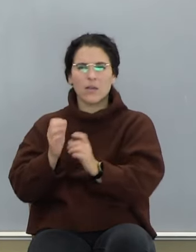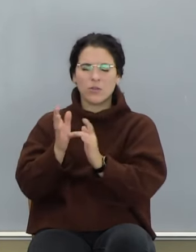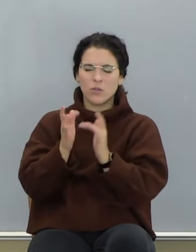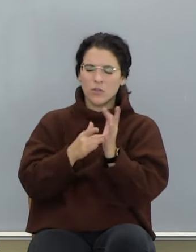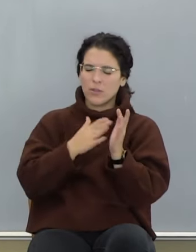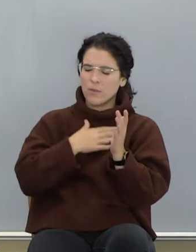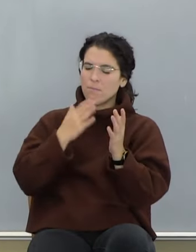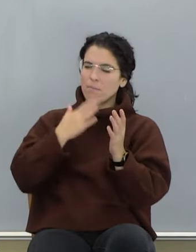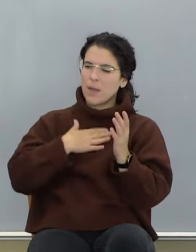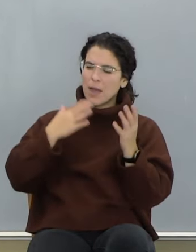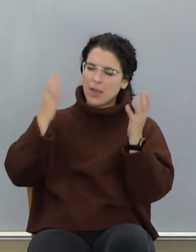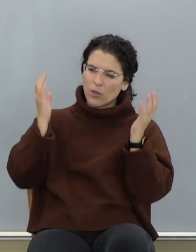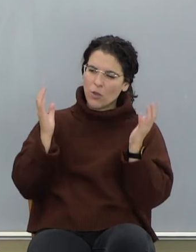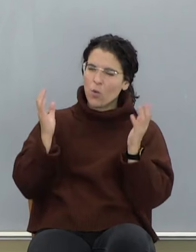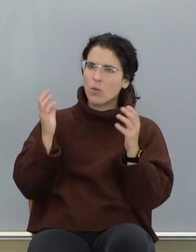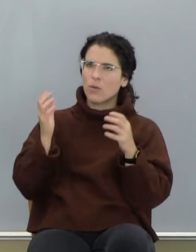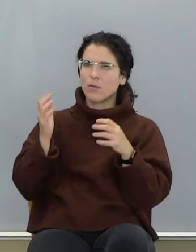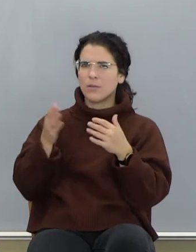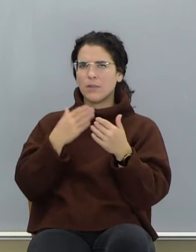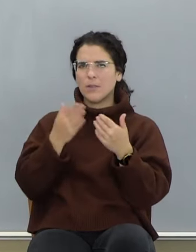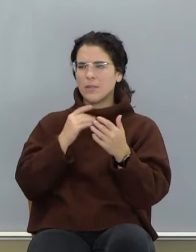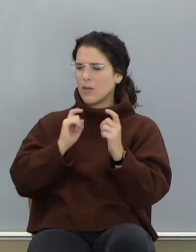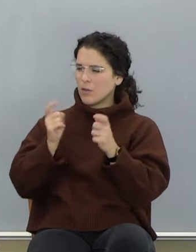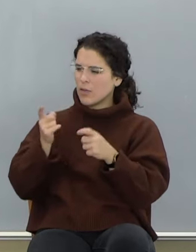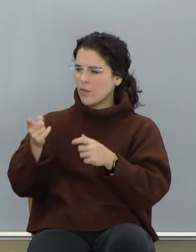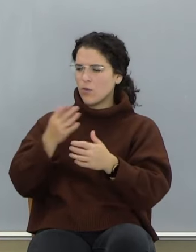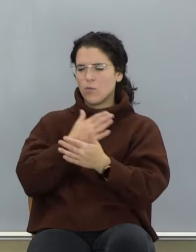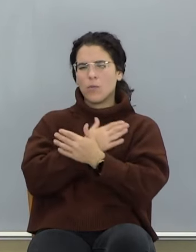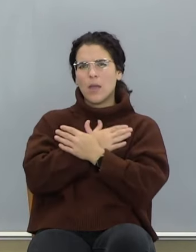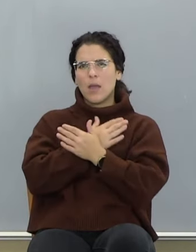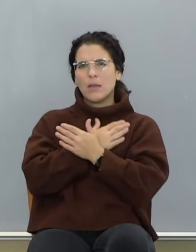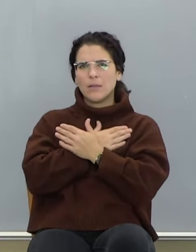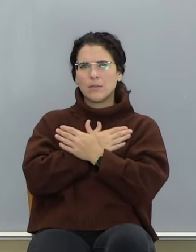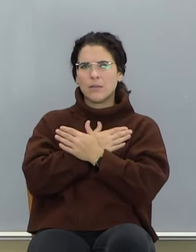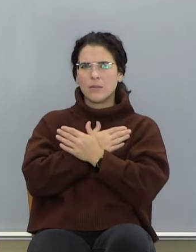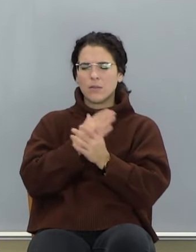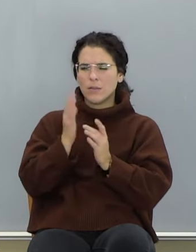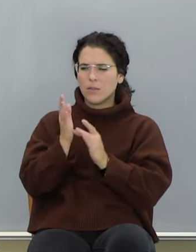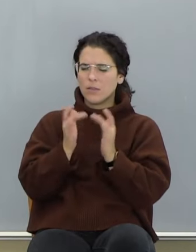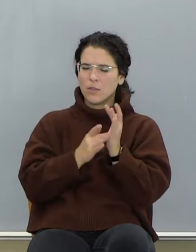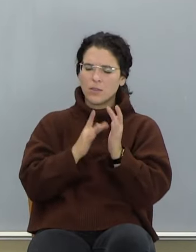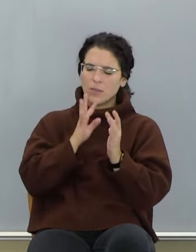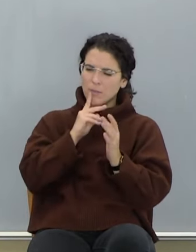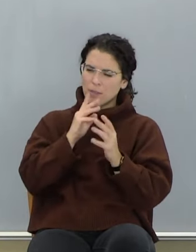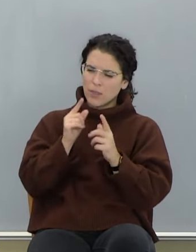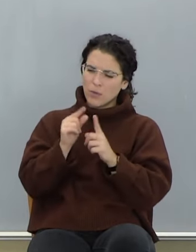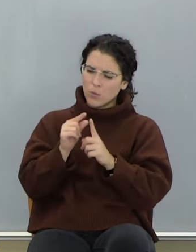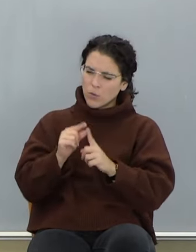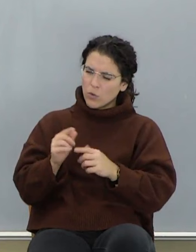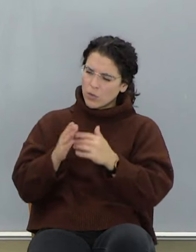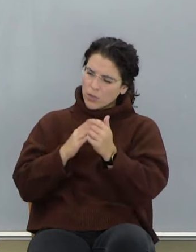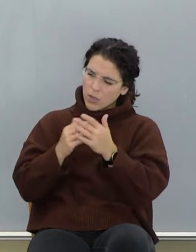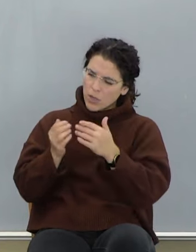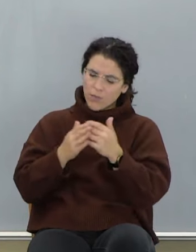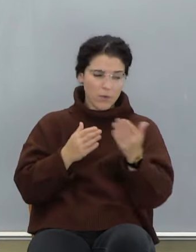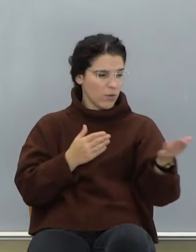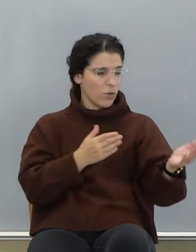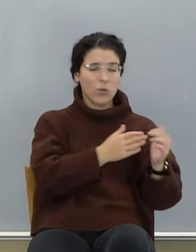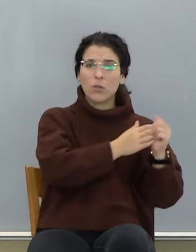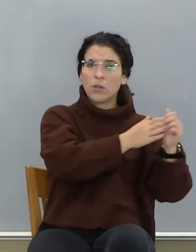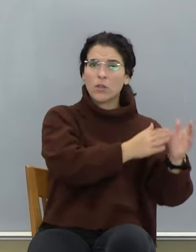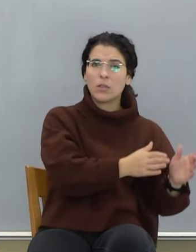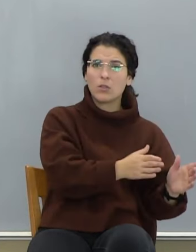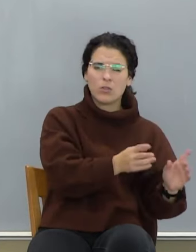yoke is easy. I'll give you rest. Jesus is speaking words of comfort. You know what Israel's leadership?